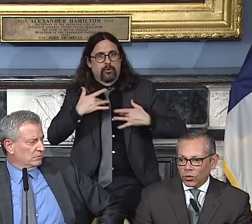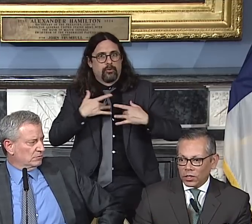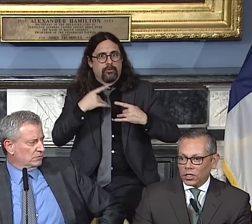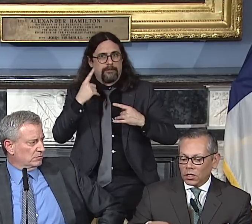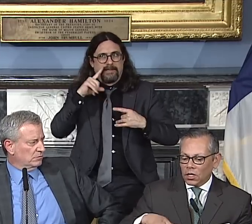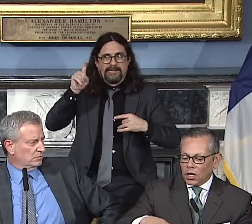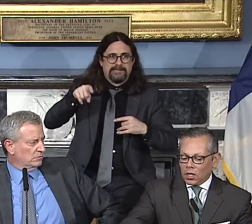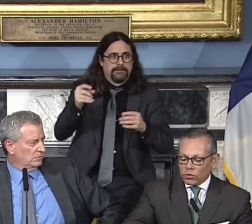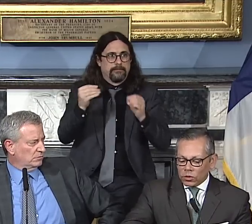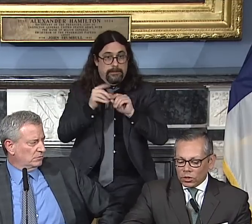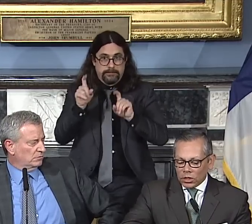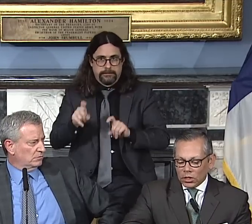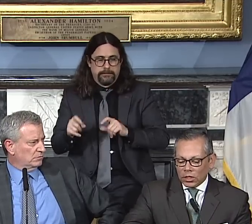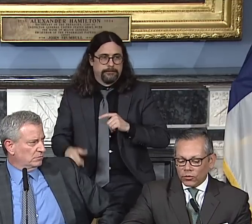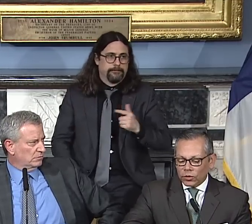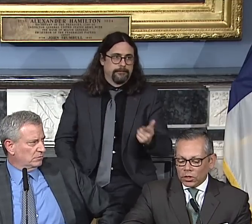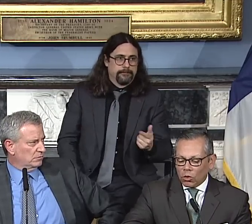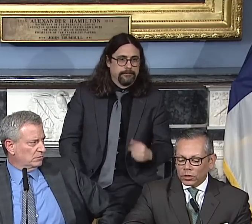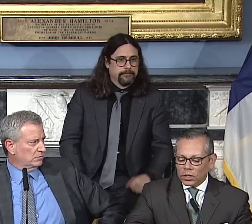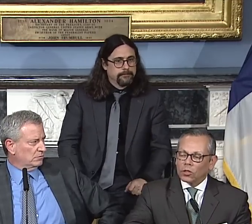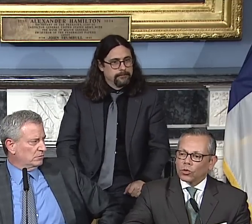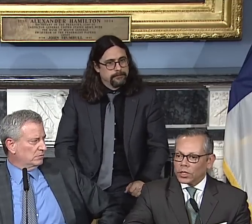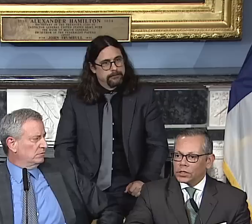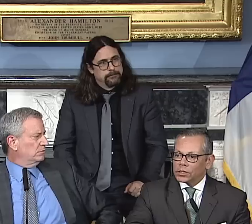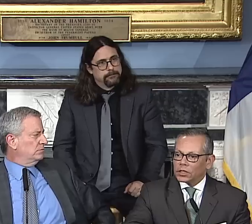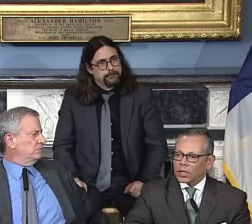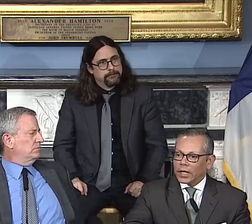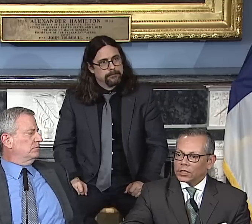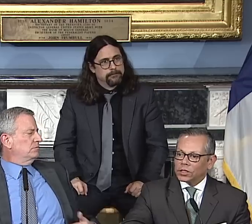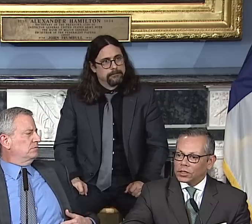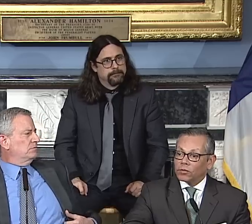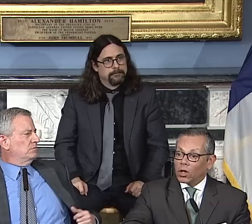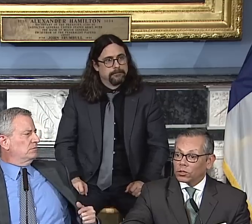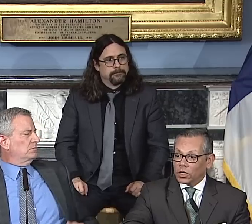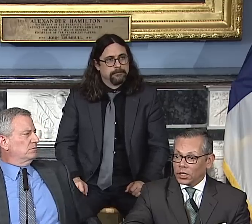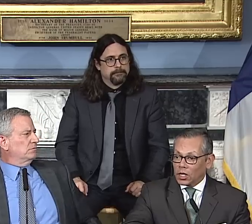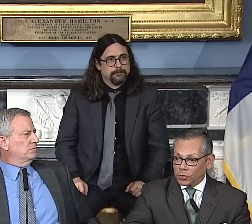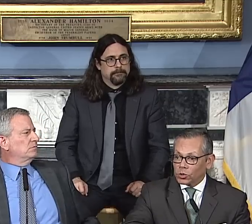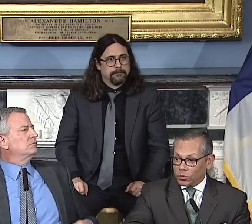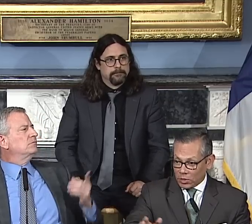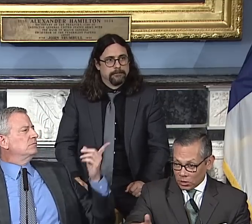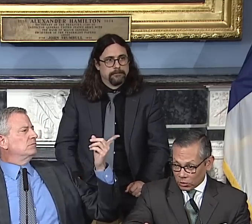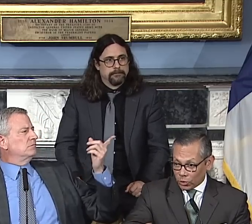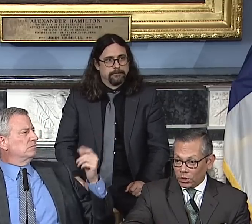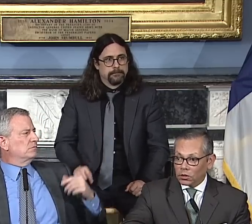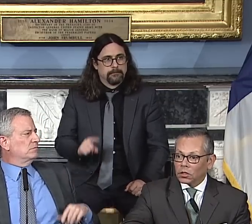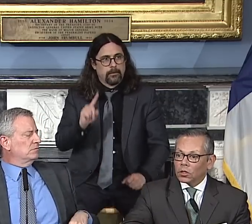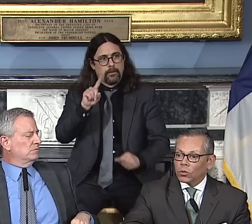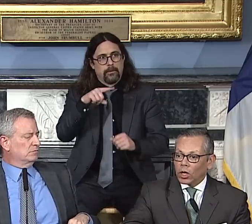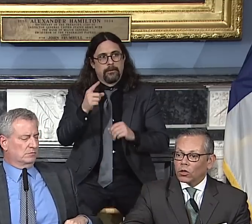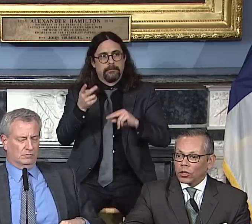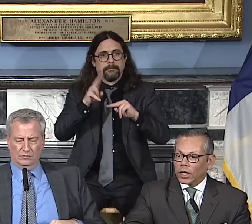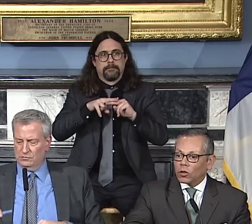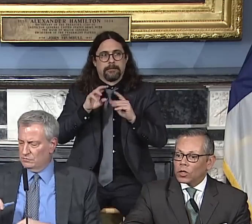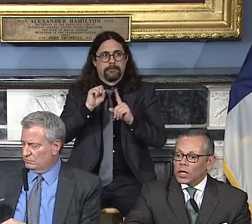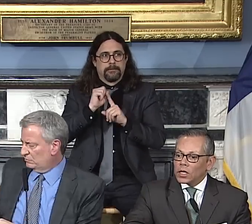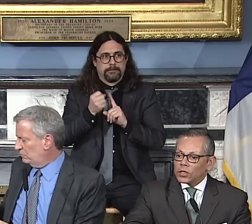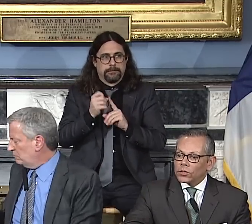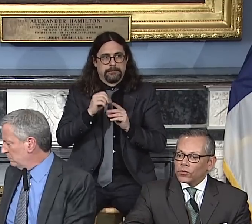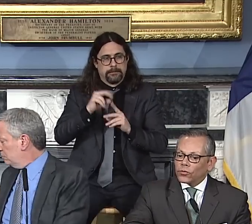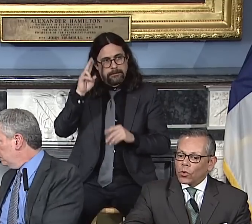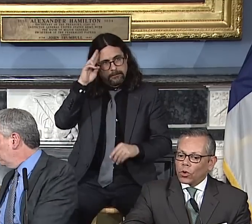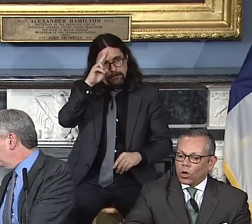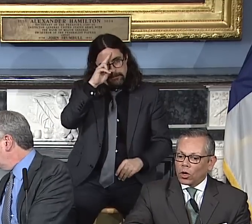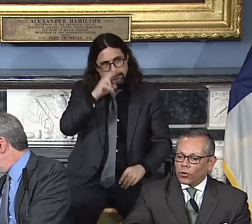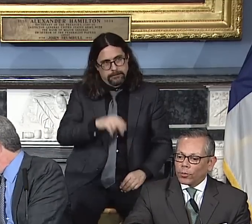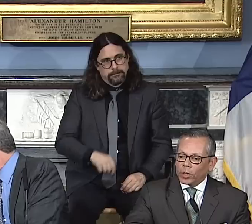with Ken Rasky, the only increase in cases in the voluntary hospitals, including Weill Cornell,